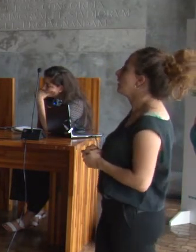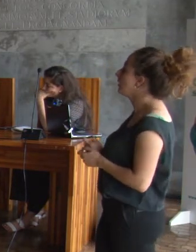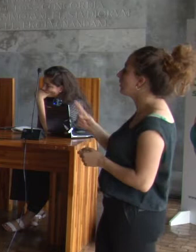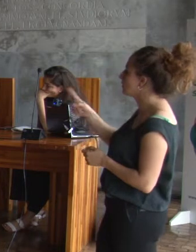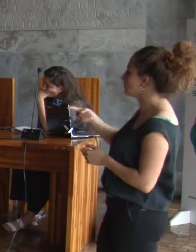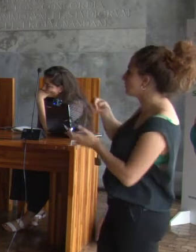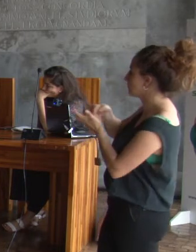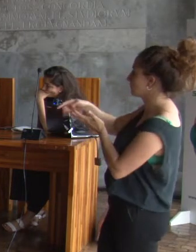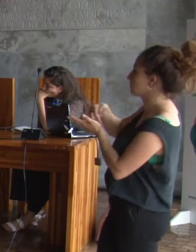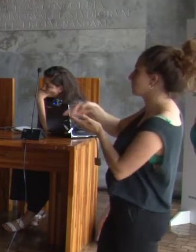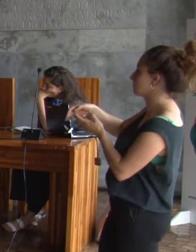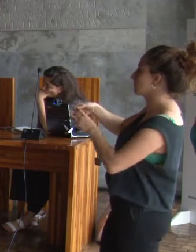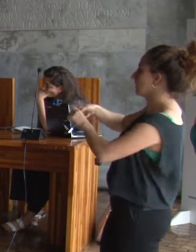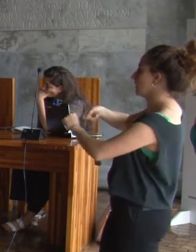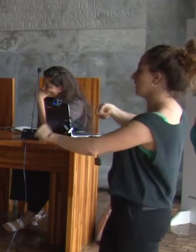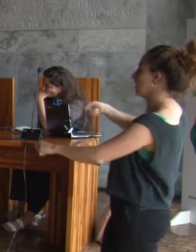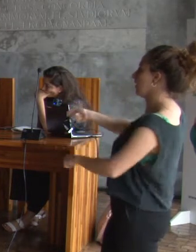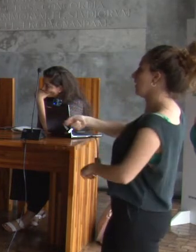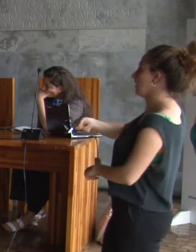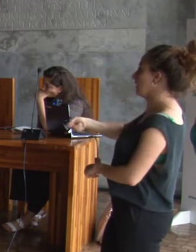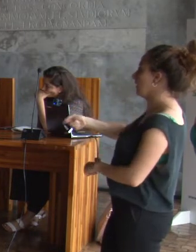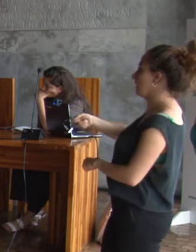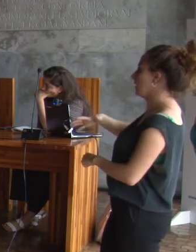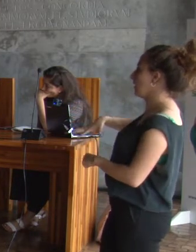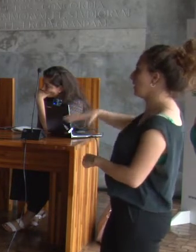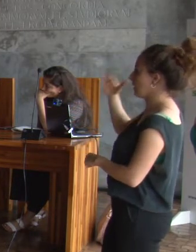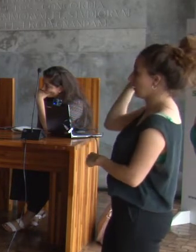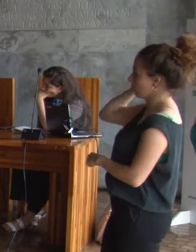Giulia walking with her white cane along Dorso Duro area.